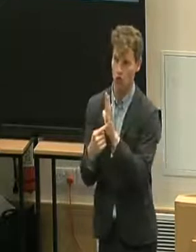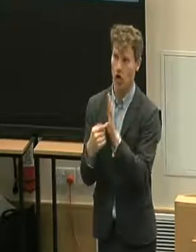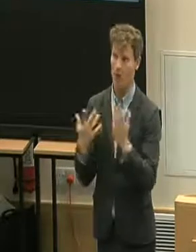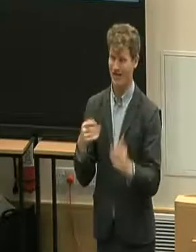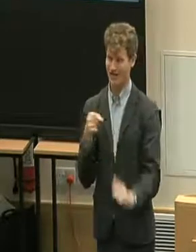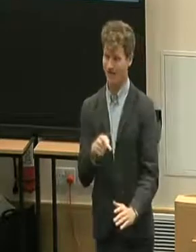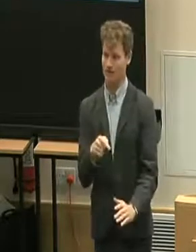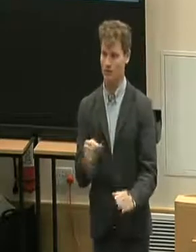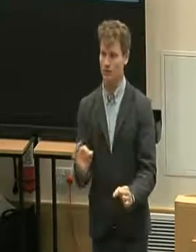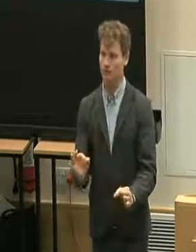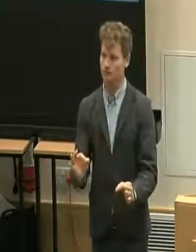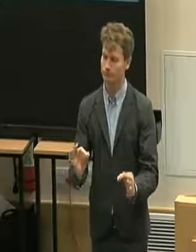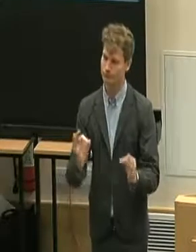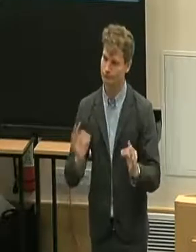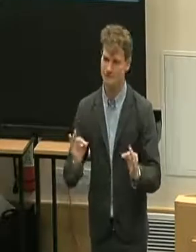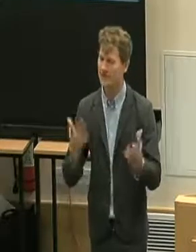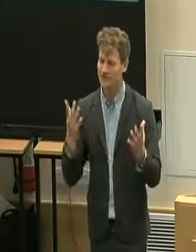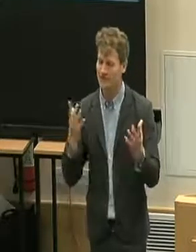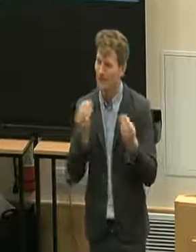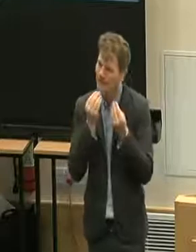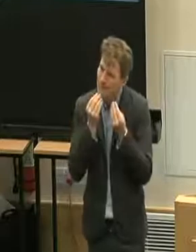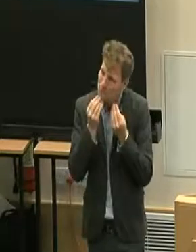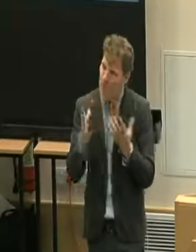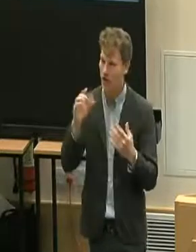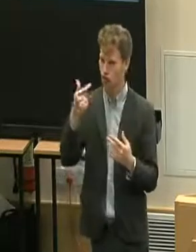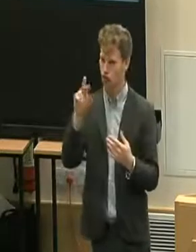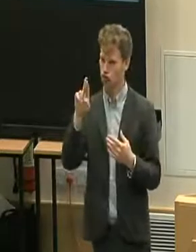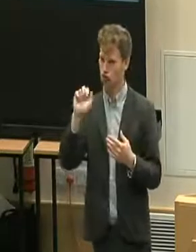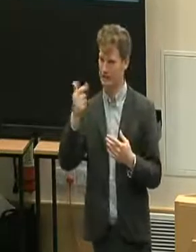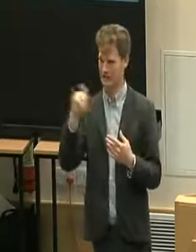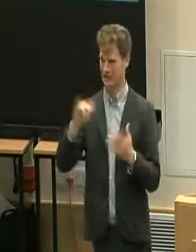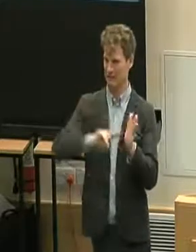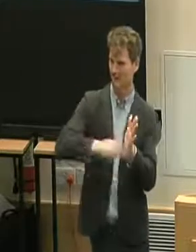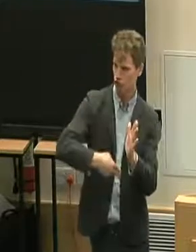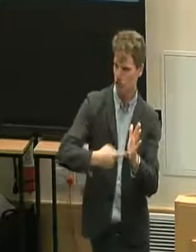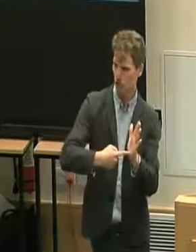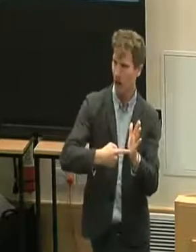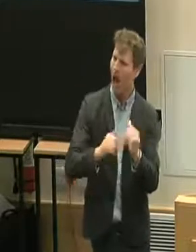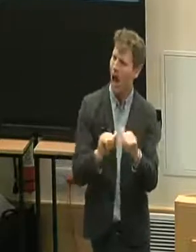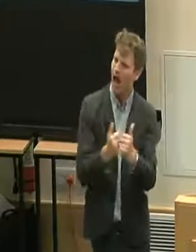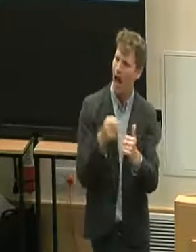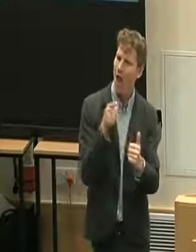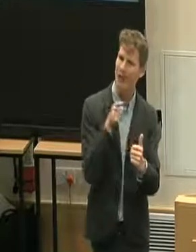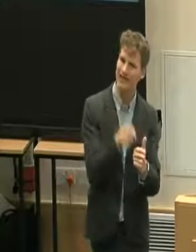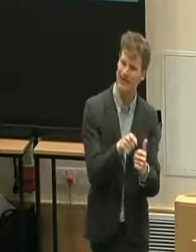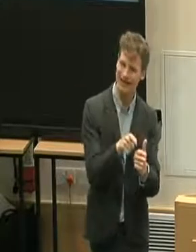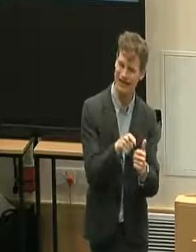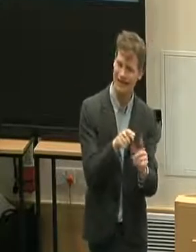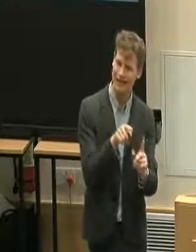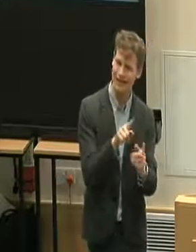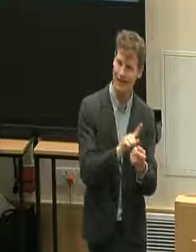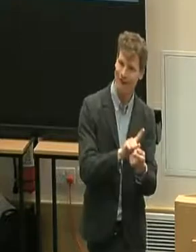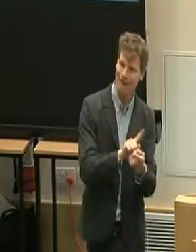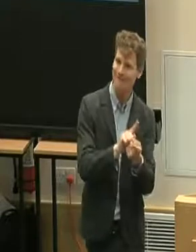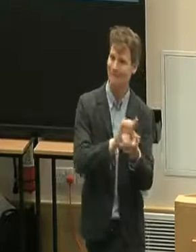well-crafted piece of legislation, this treaty, has managed to do with these values in a way which will direct,